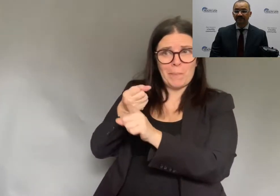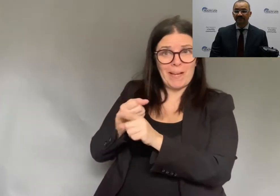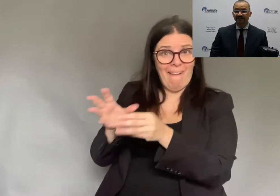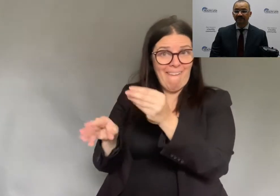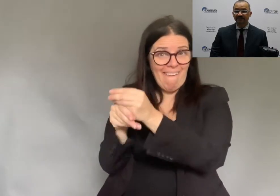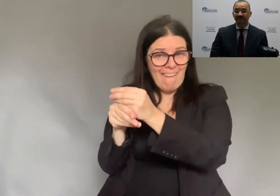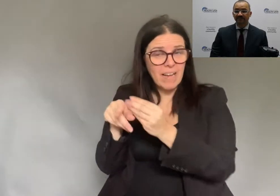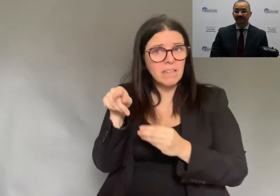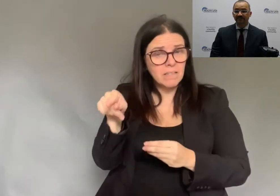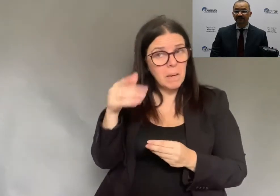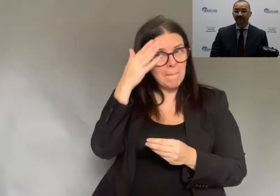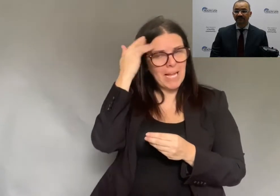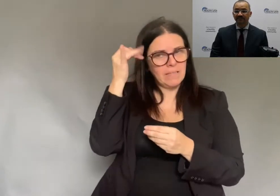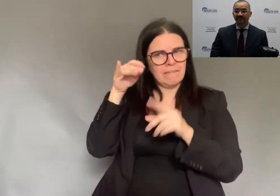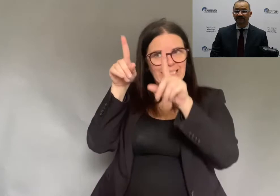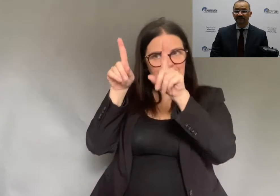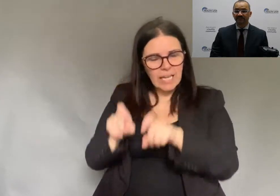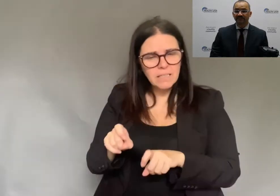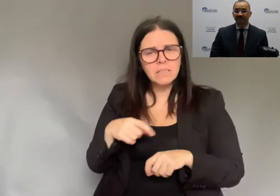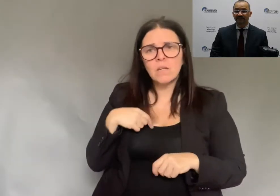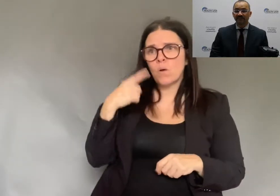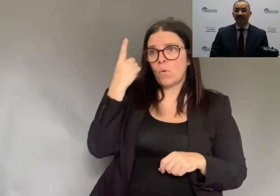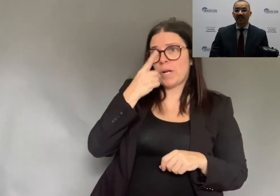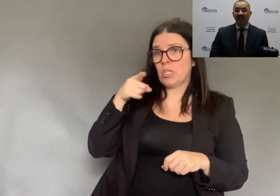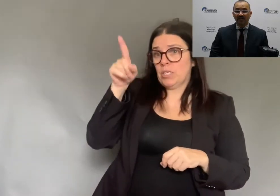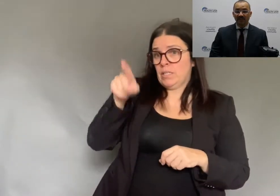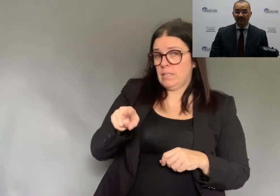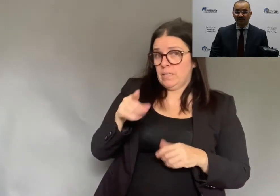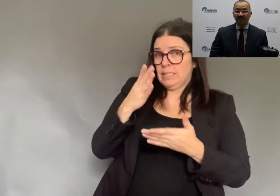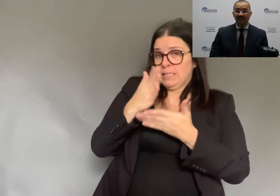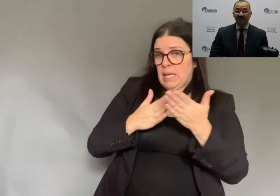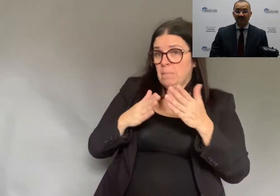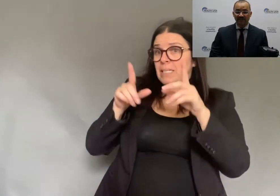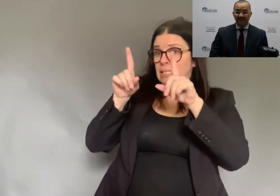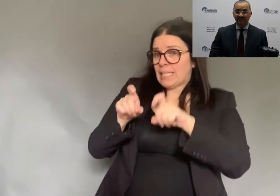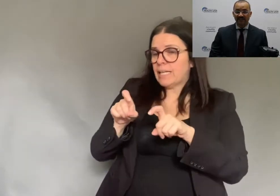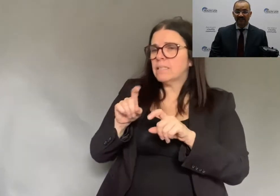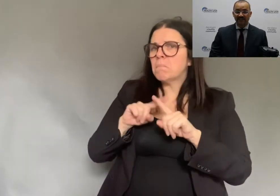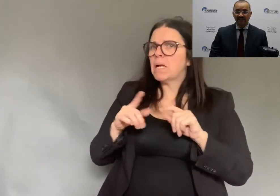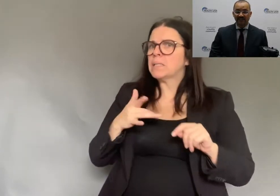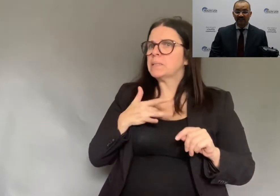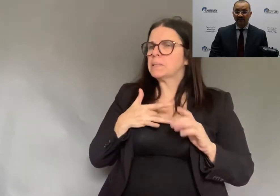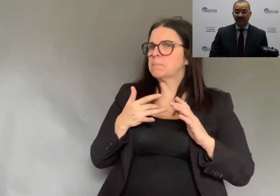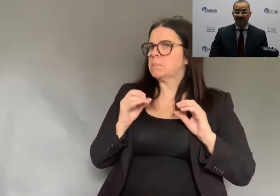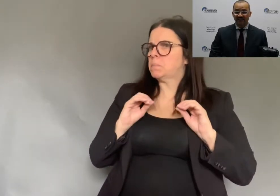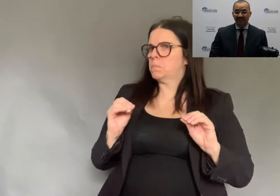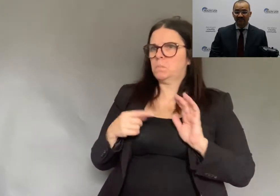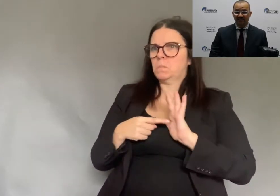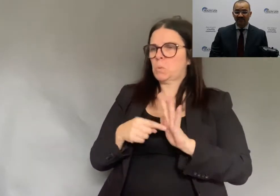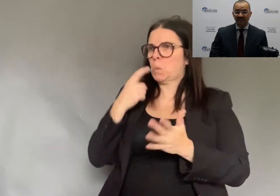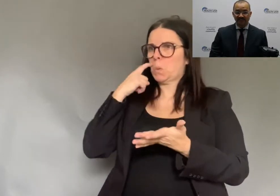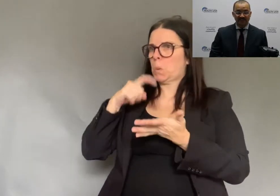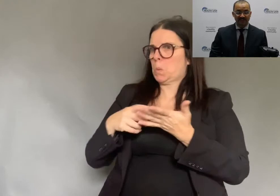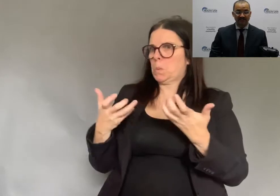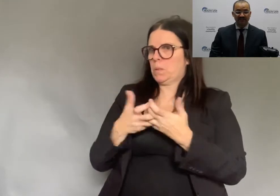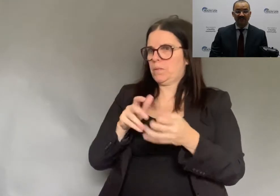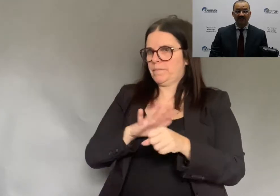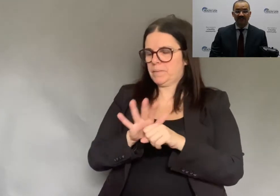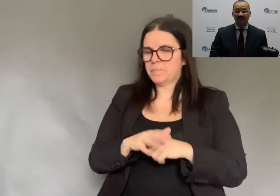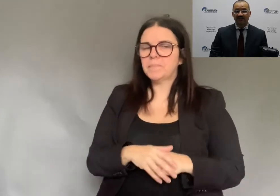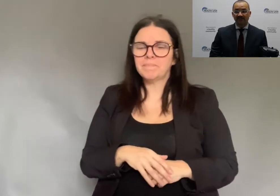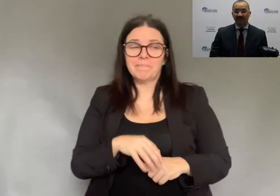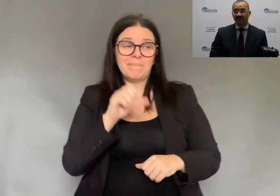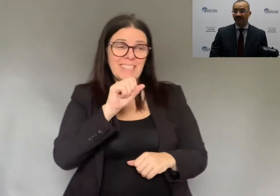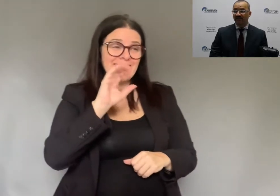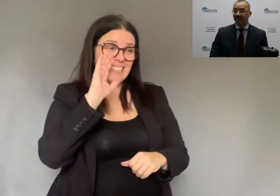that were testing positive but didn't have symptoms? Majority of them, yes, they don't have any symptoms. As far as I recall, they